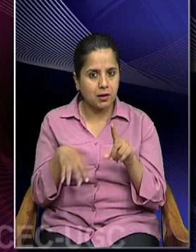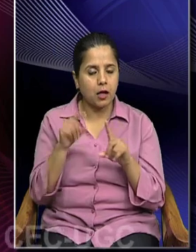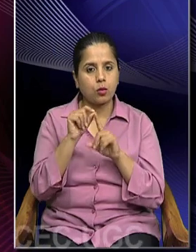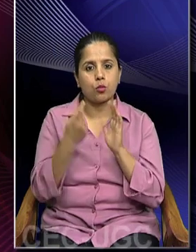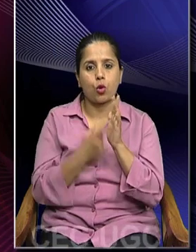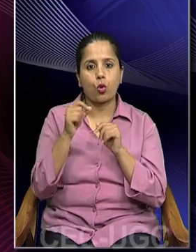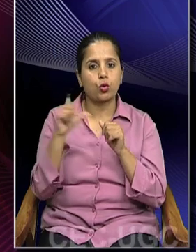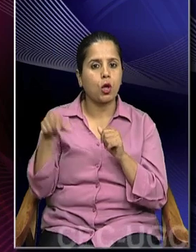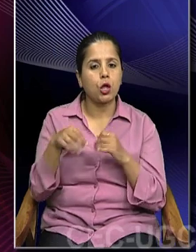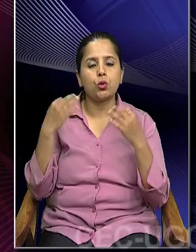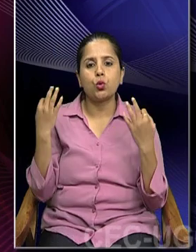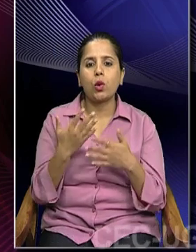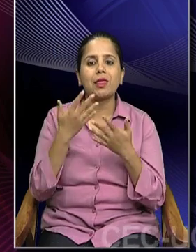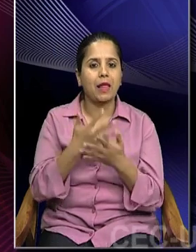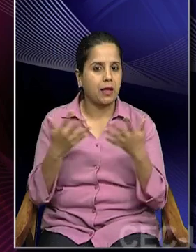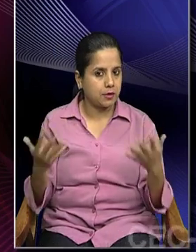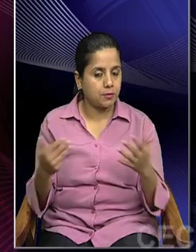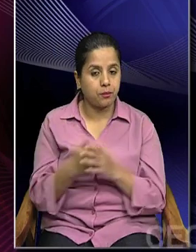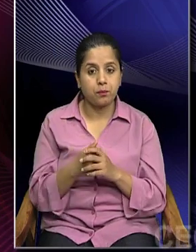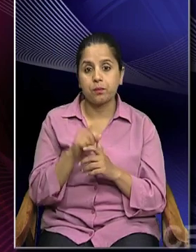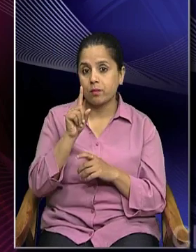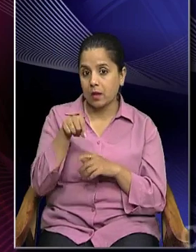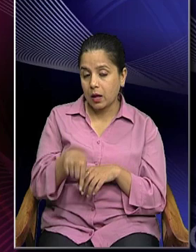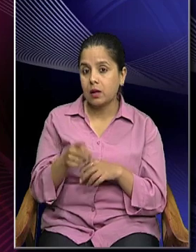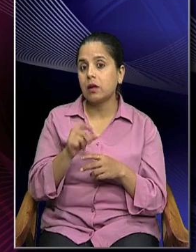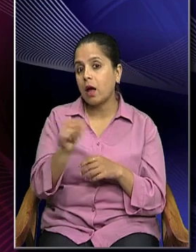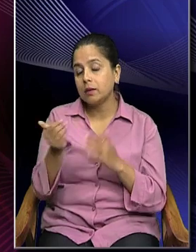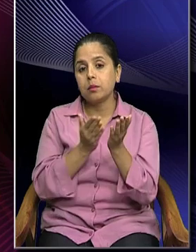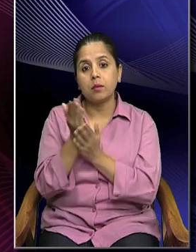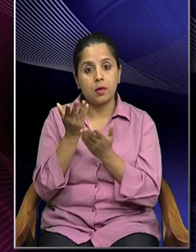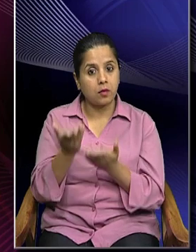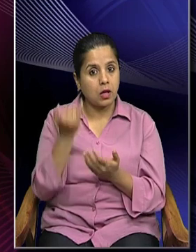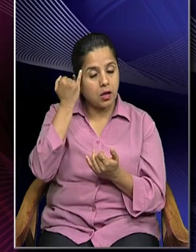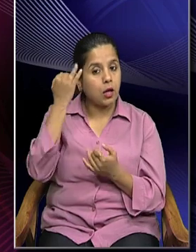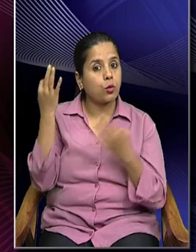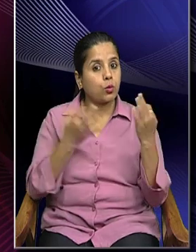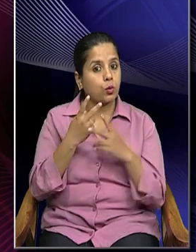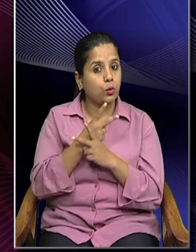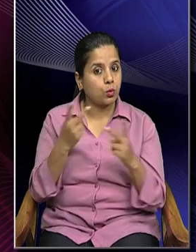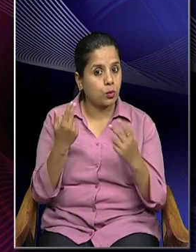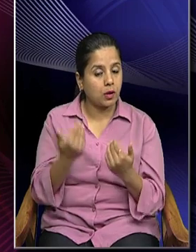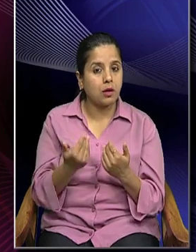protocol the new products. Yet another method of innovative assessment is the